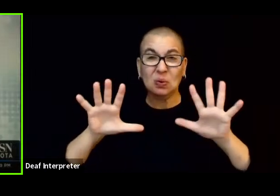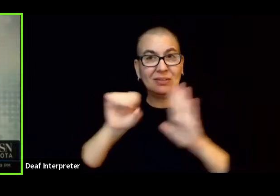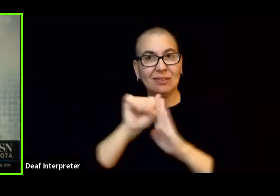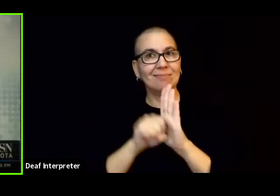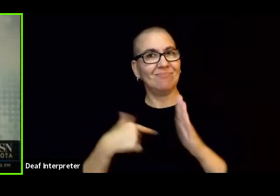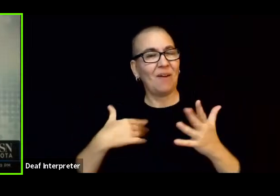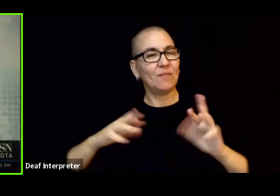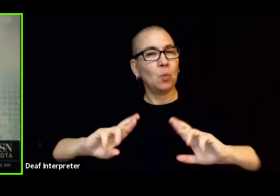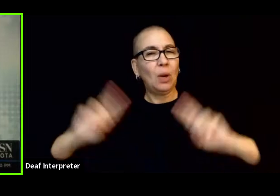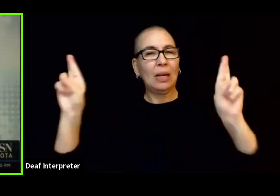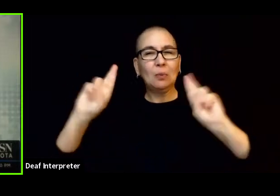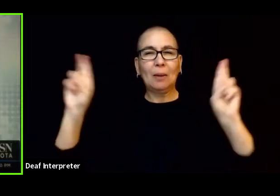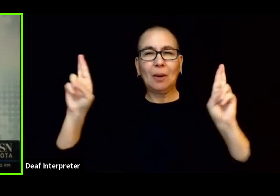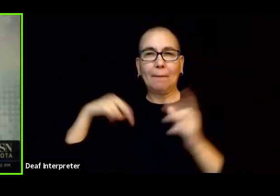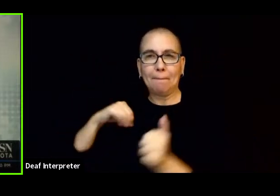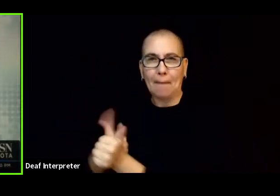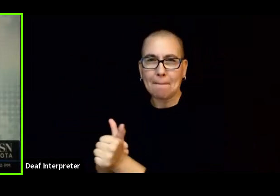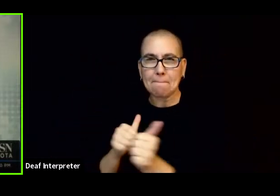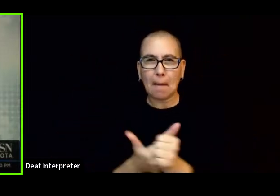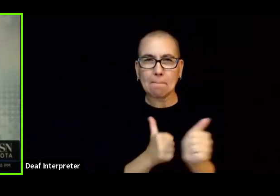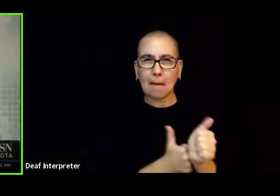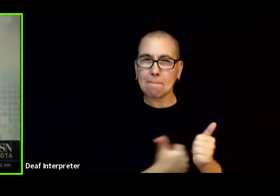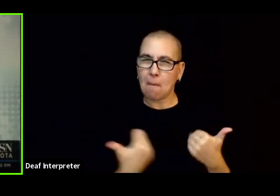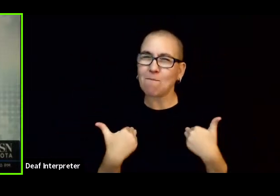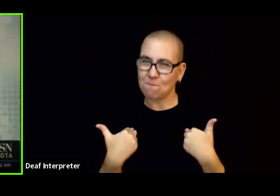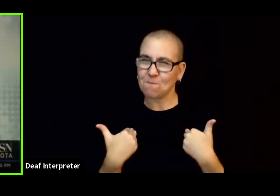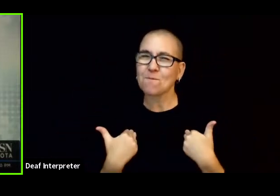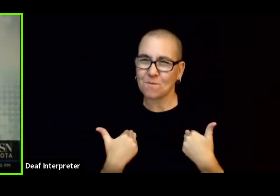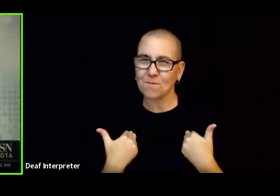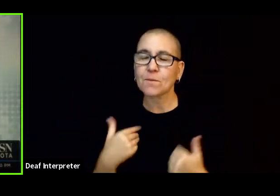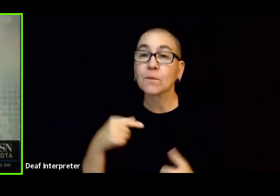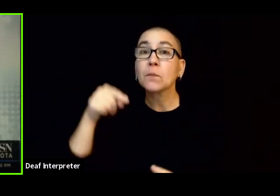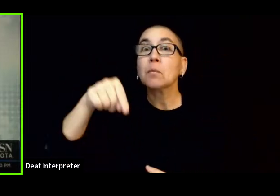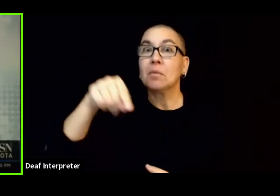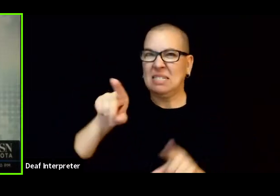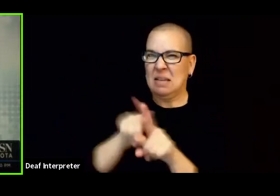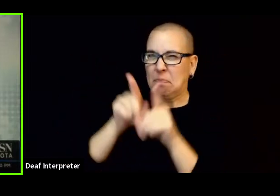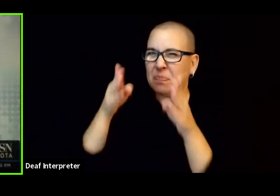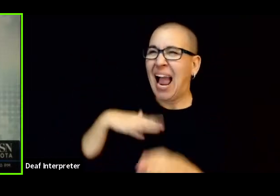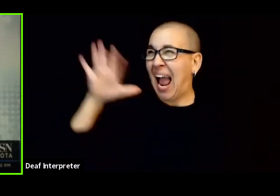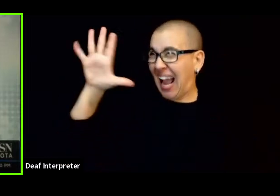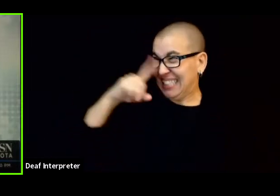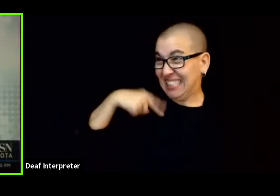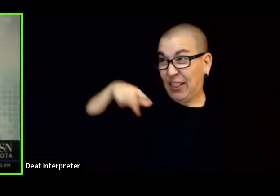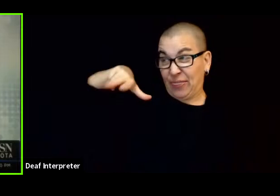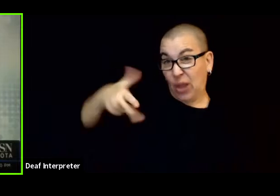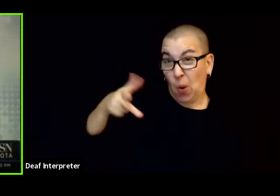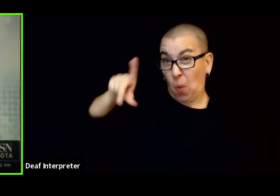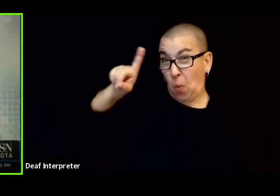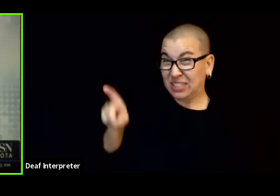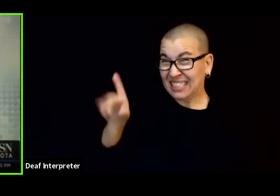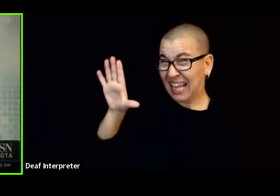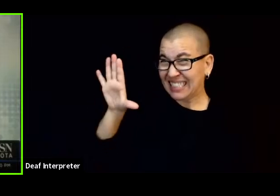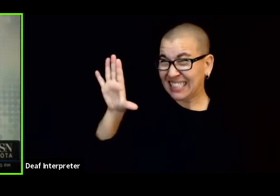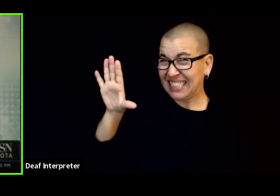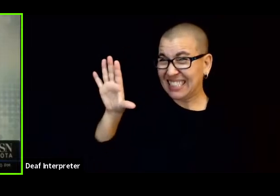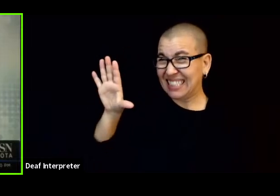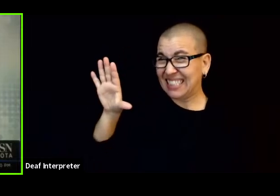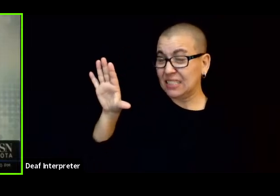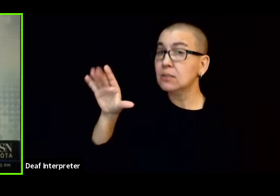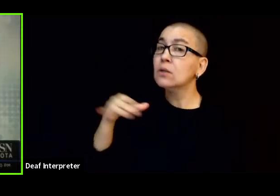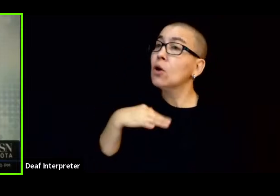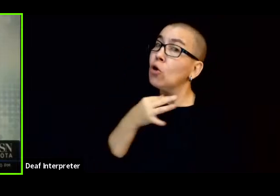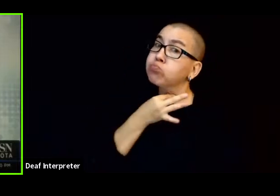Thanks, Commissioner. If I can just sneak in one more follow-up here, is there a possibility that a doctor would request a transfer then